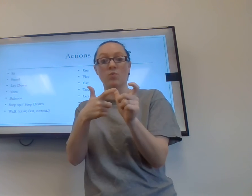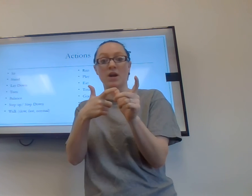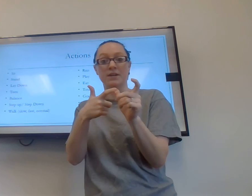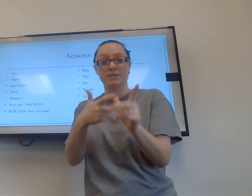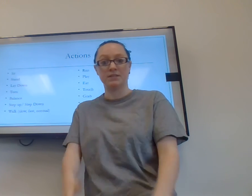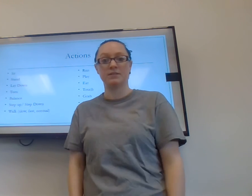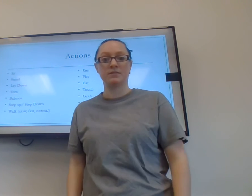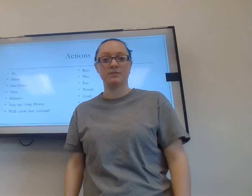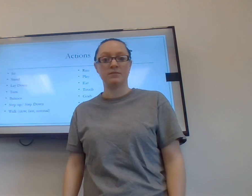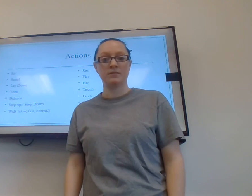run.